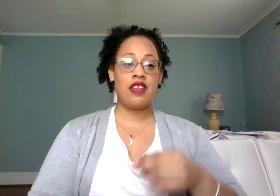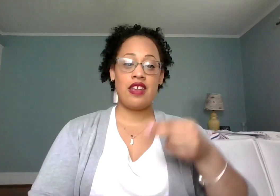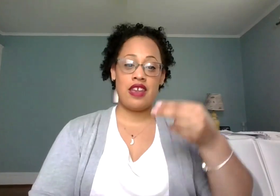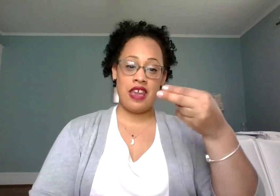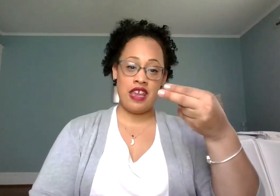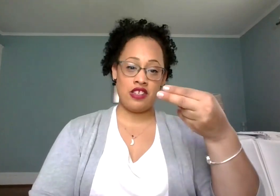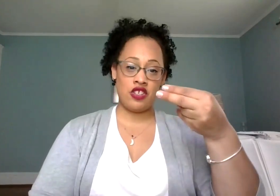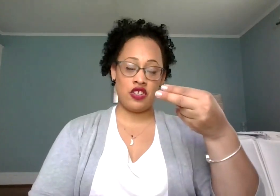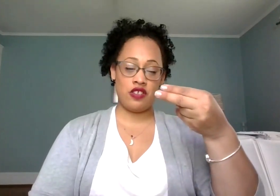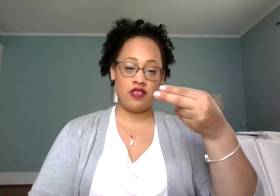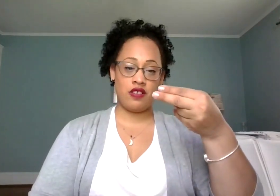H.